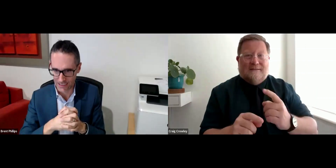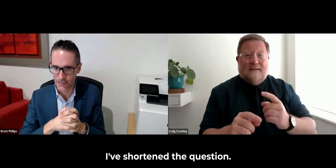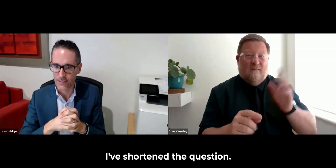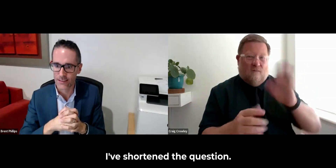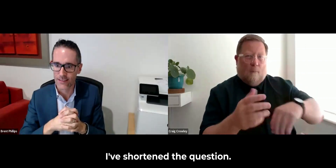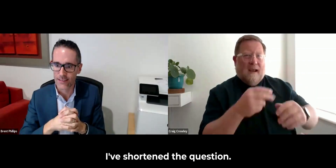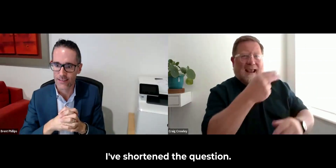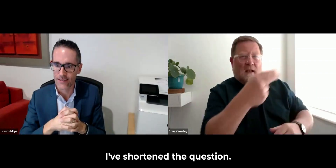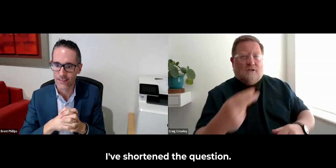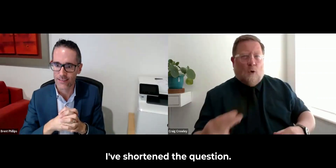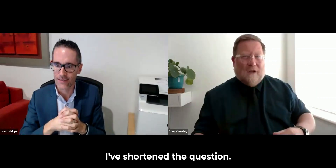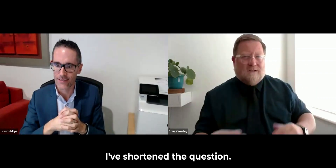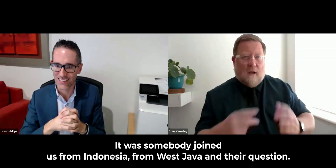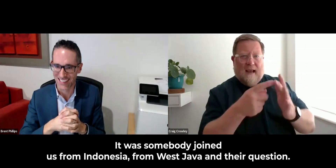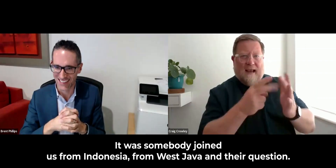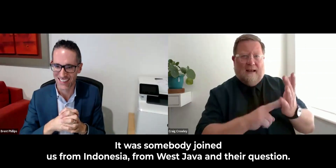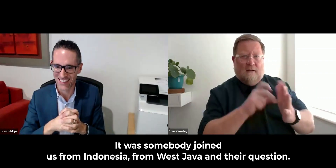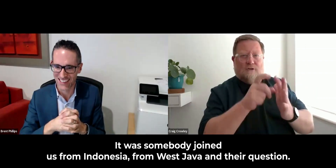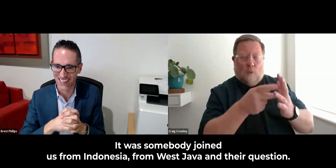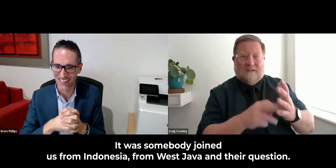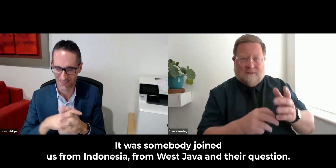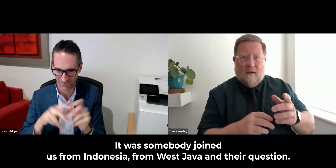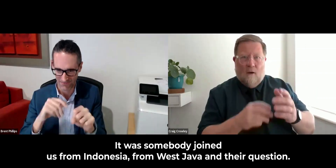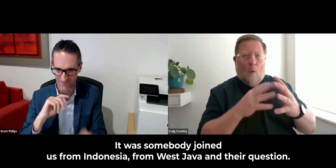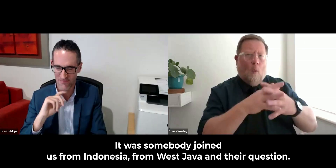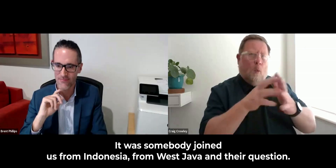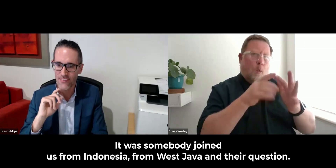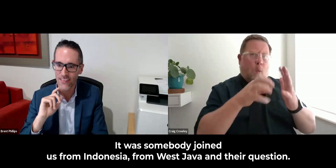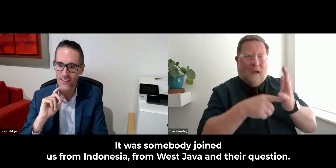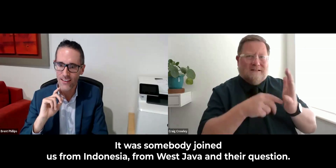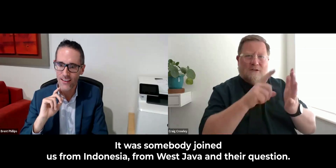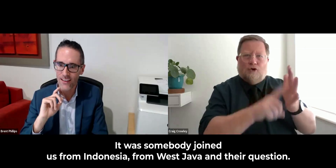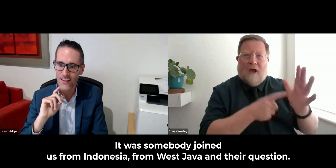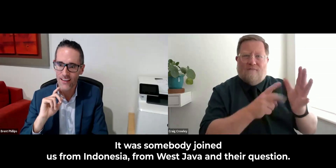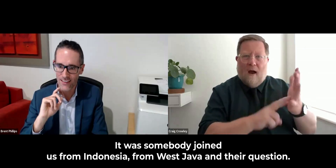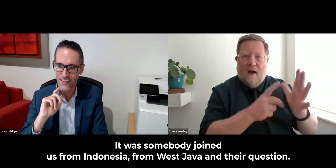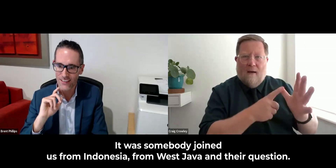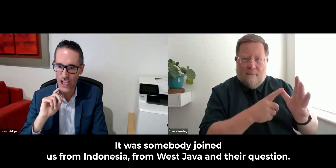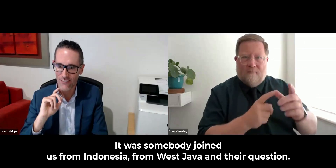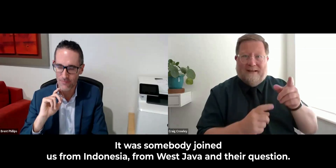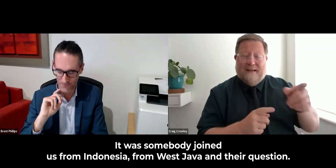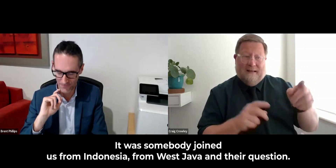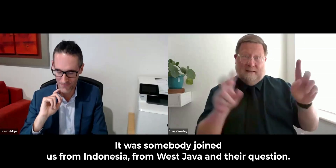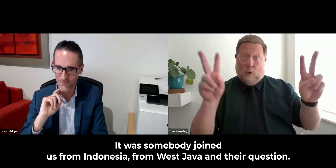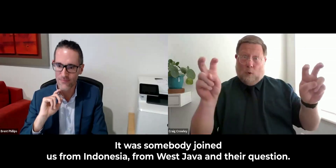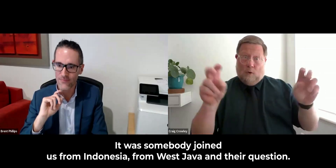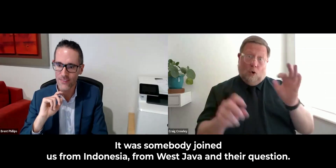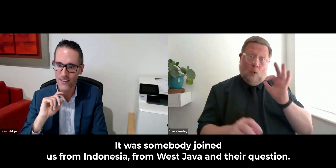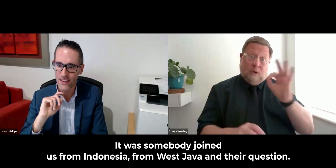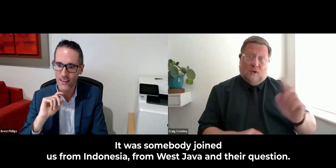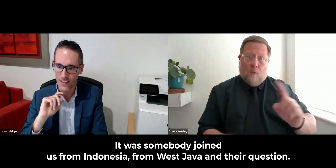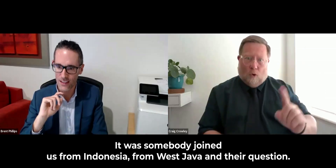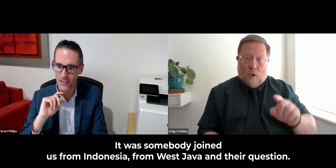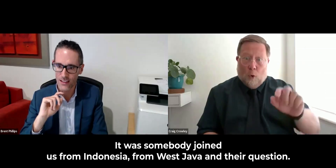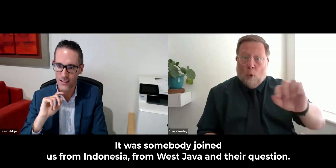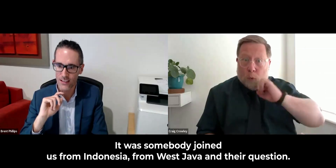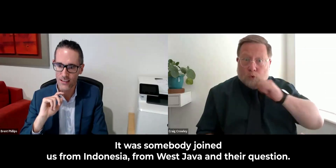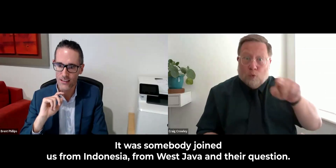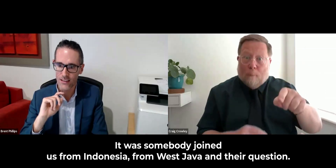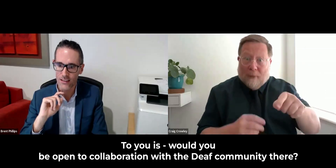I've shortened the question. It was somebody joining us from Indonesia, from West Java. And their question to